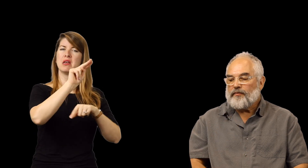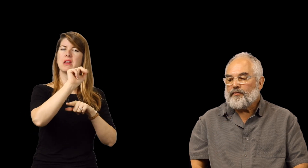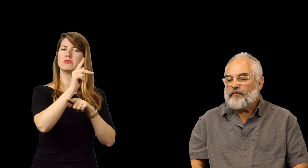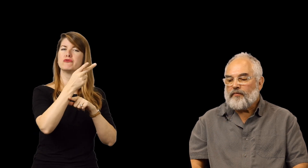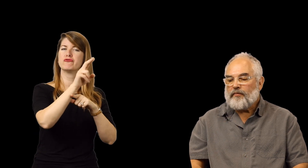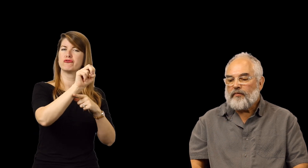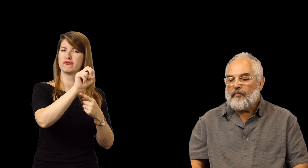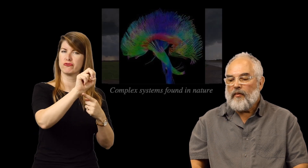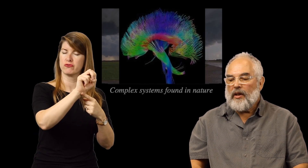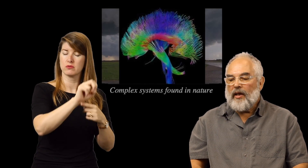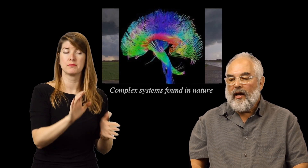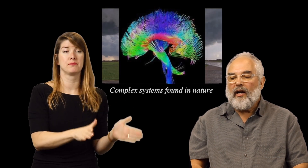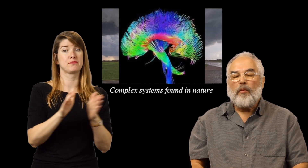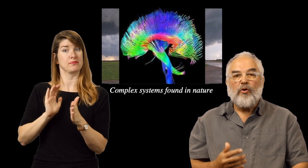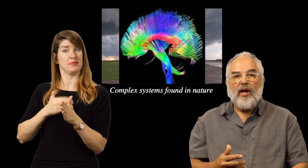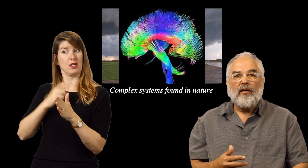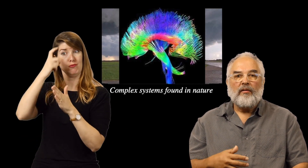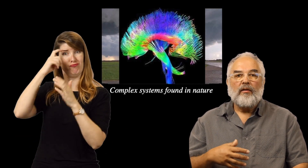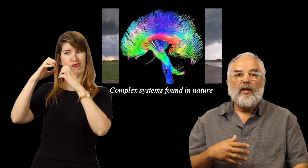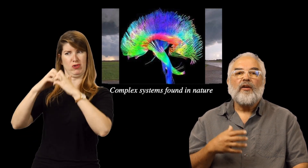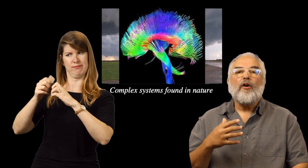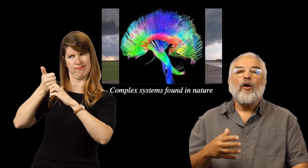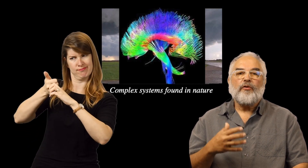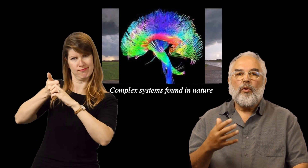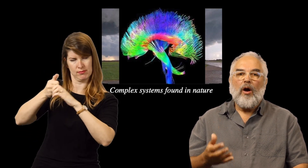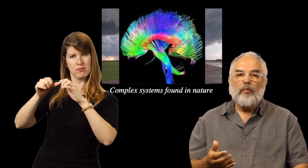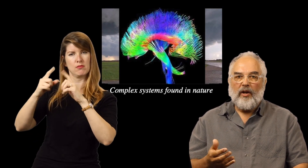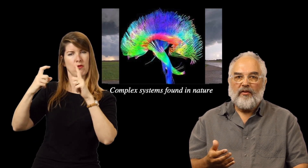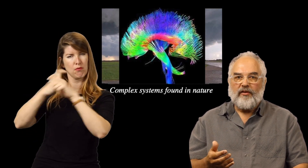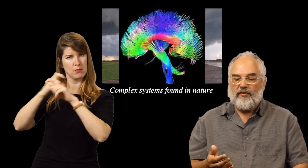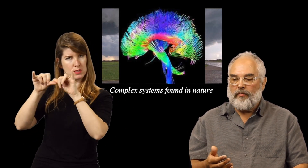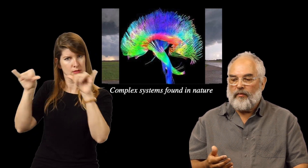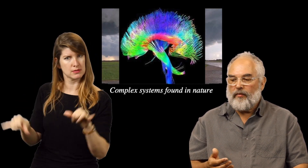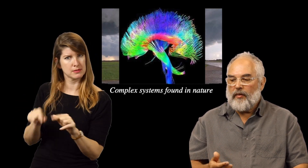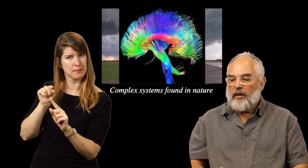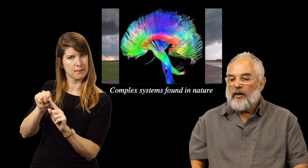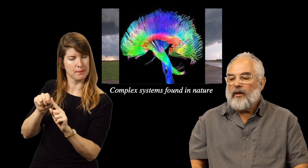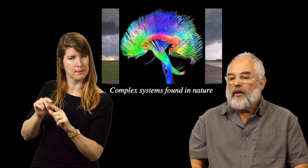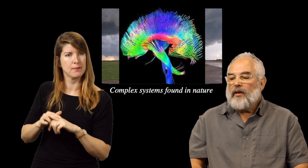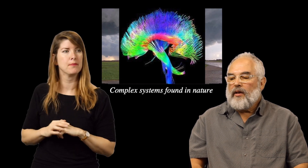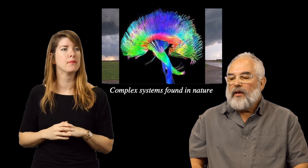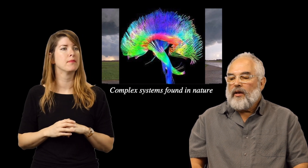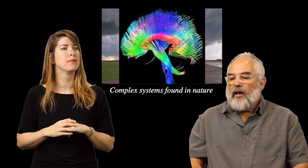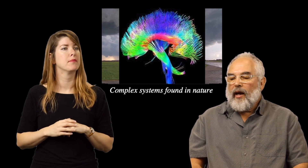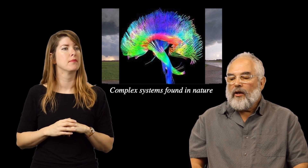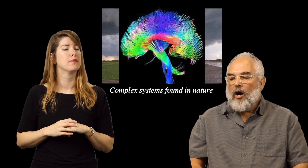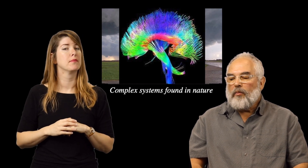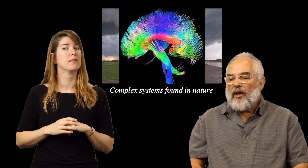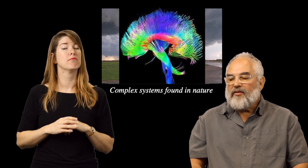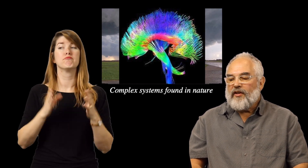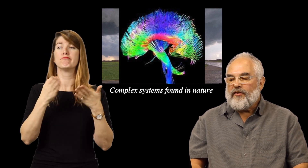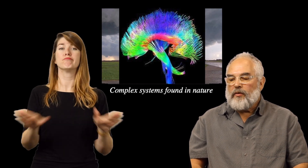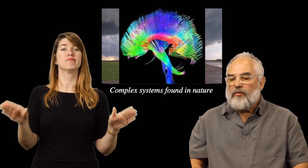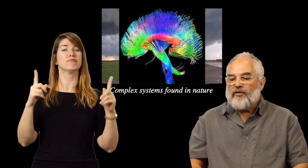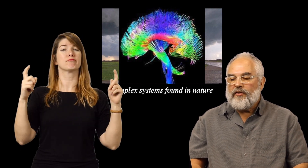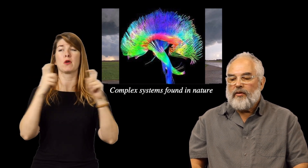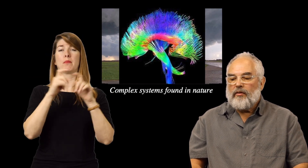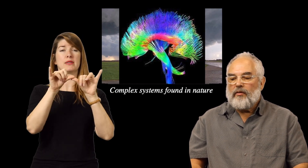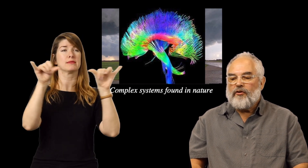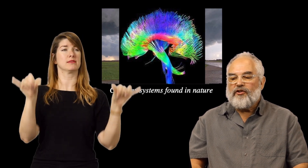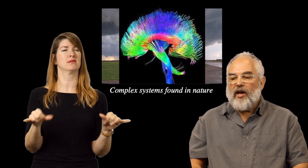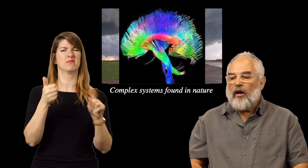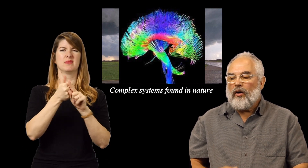nature. And our brain is also a complex system. And complex